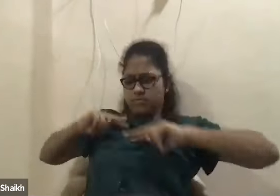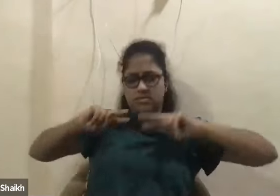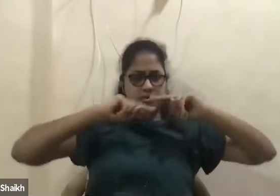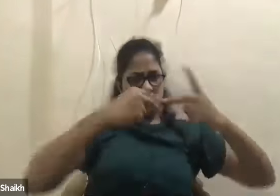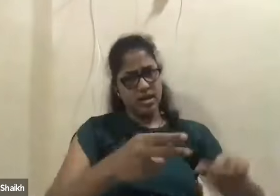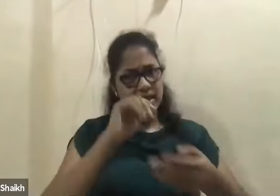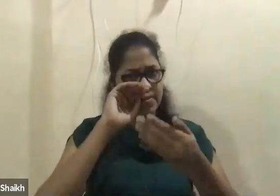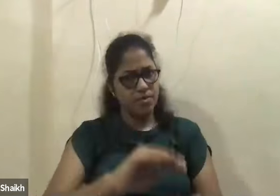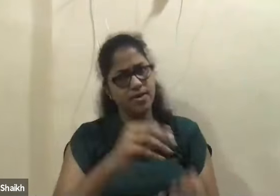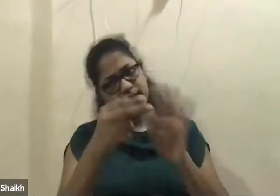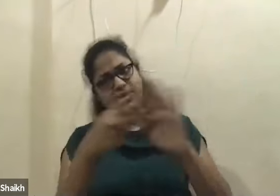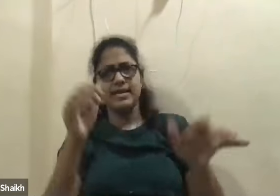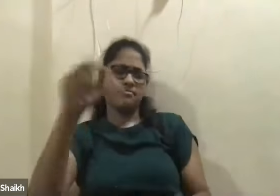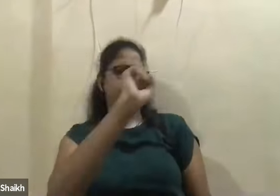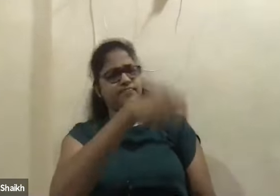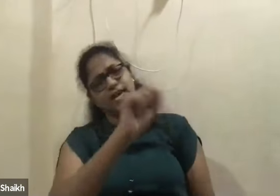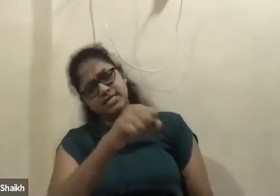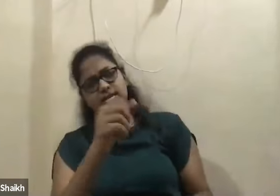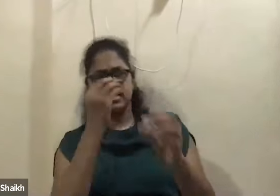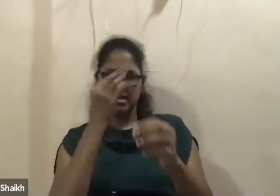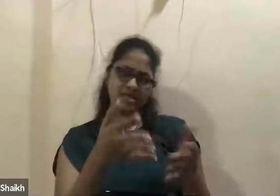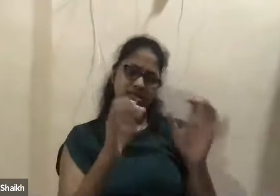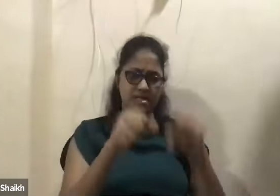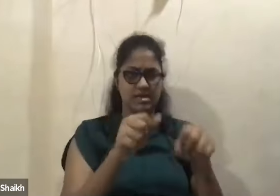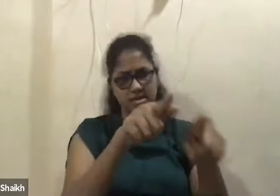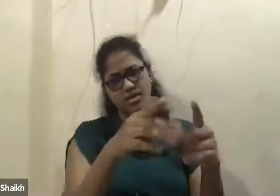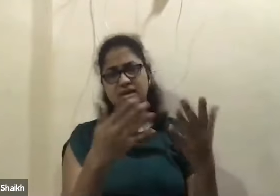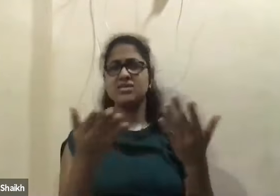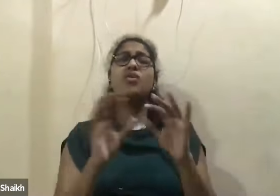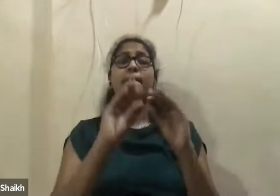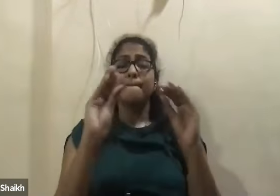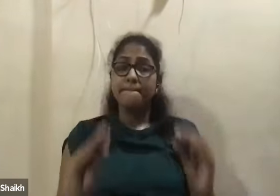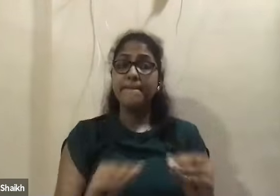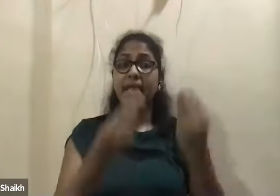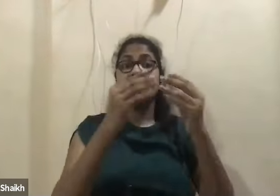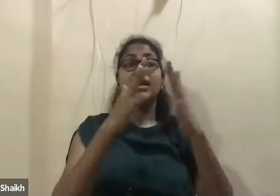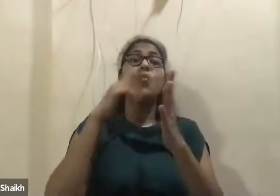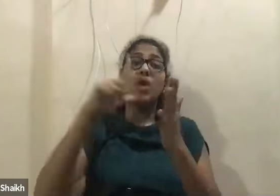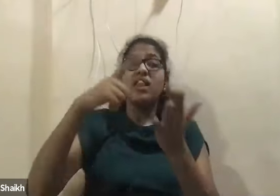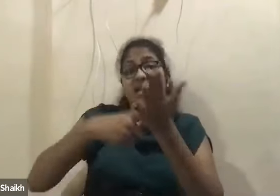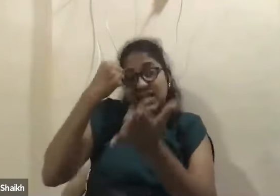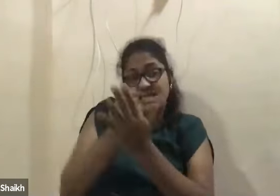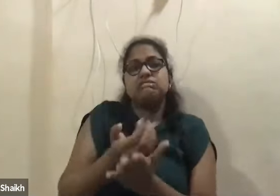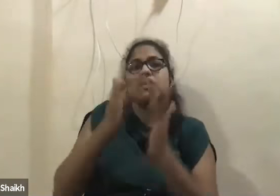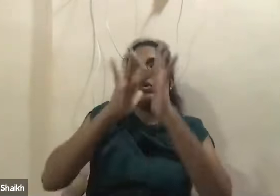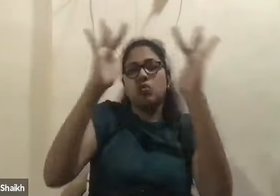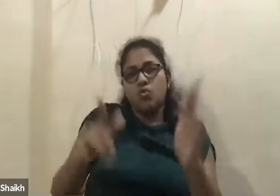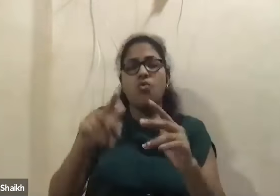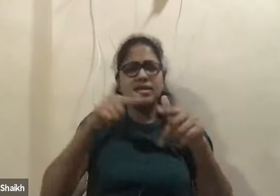son. Yes, yes. Okay. You can get the, it's always better to get the will registered, though it's not mandatory. It just